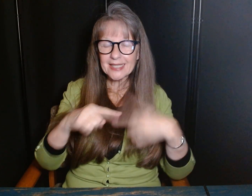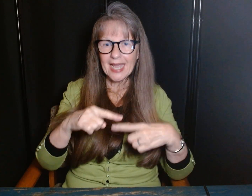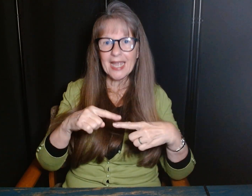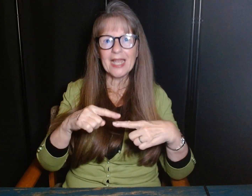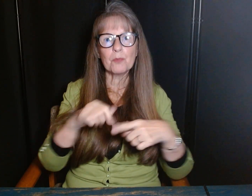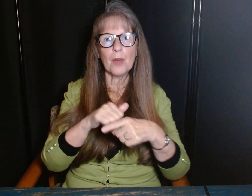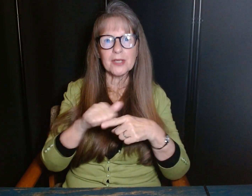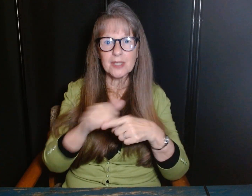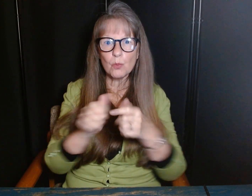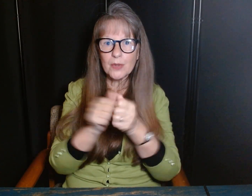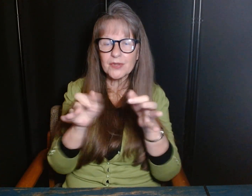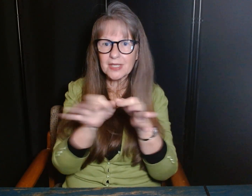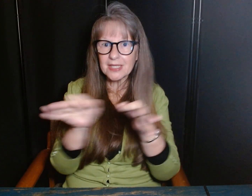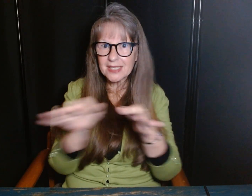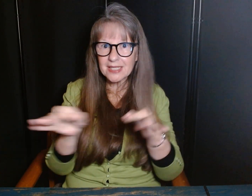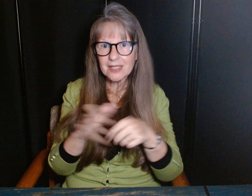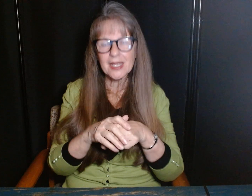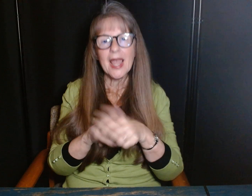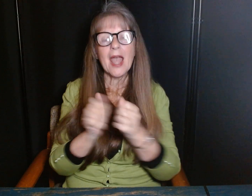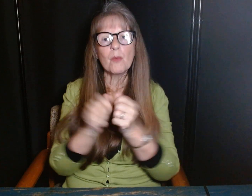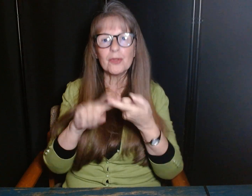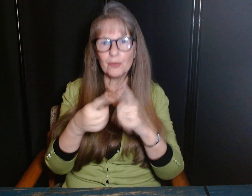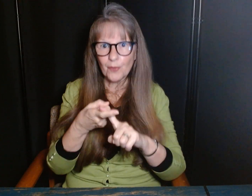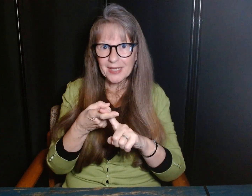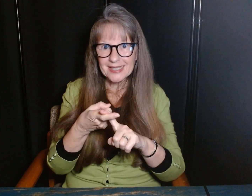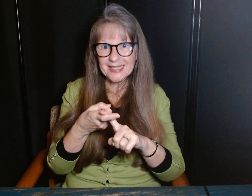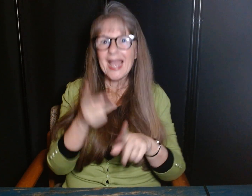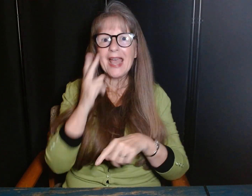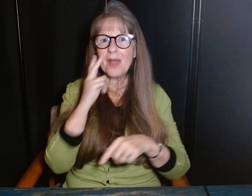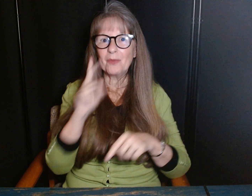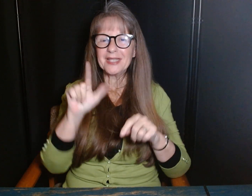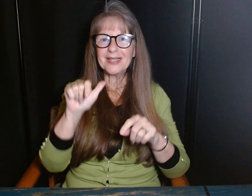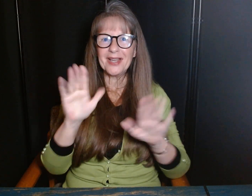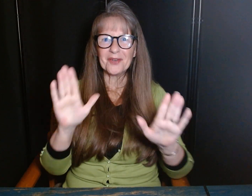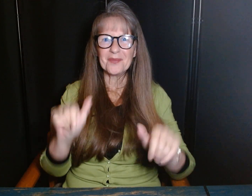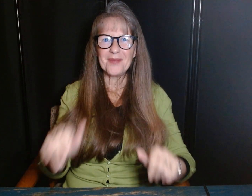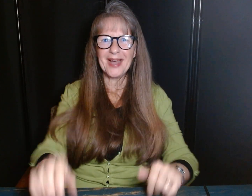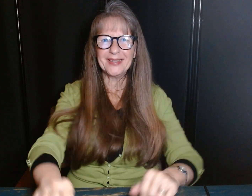and practice them with sentences and with your friends. And I will see you later. Bye.